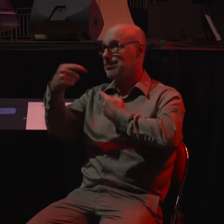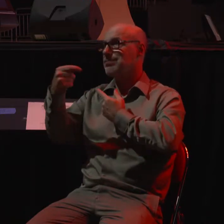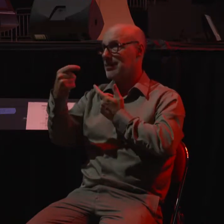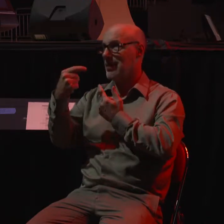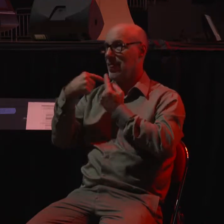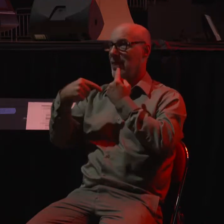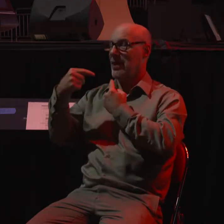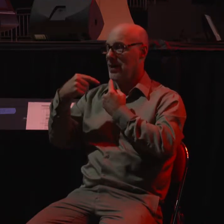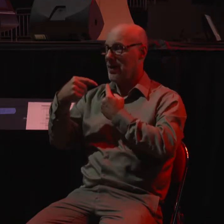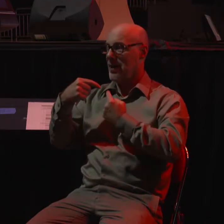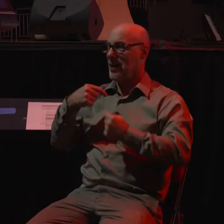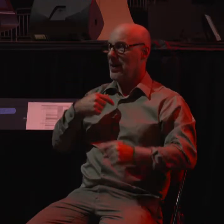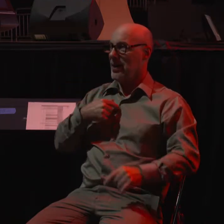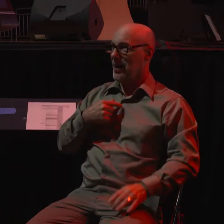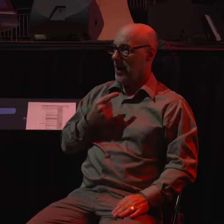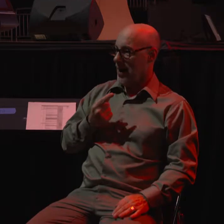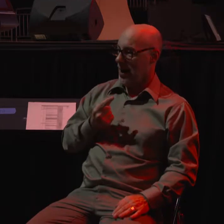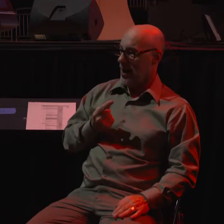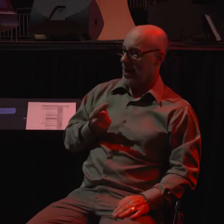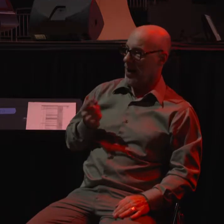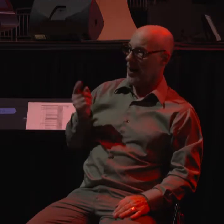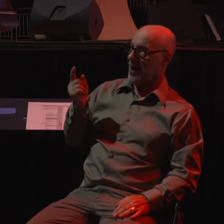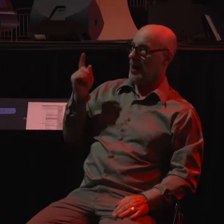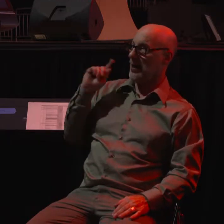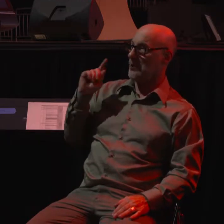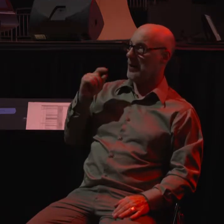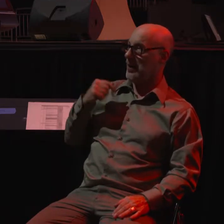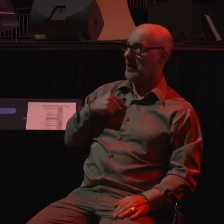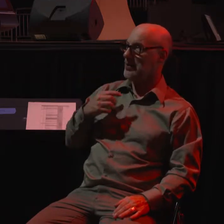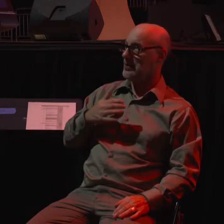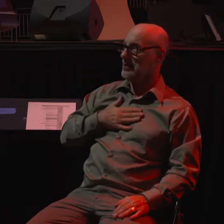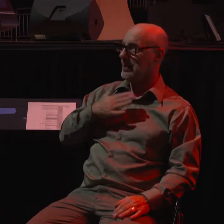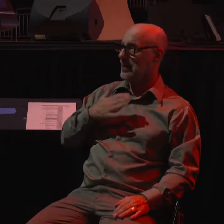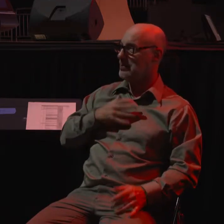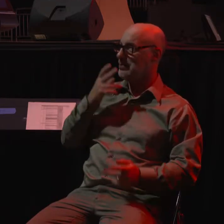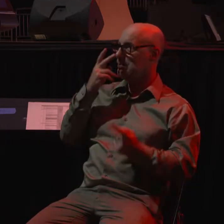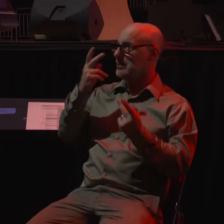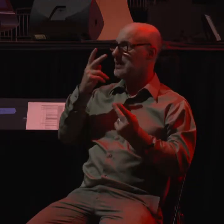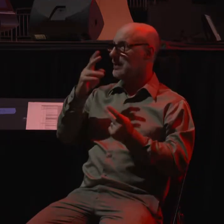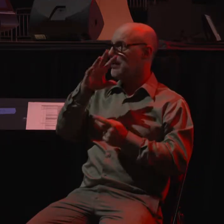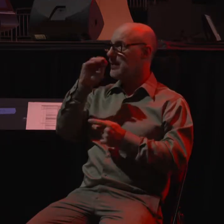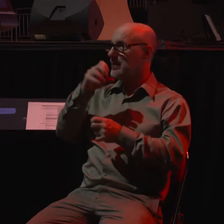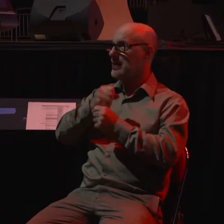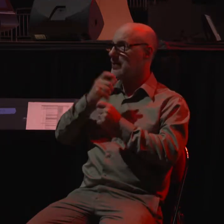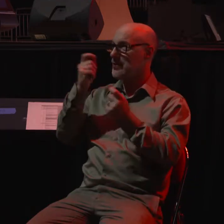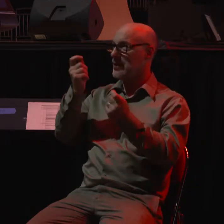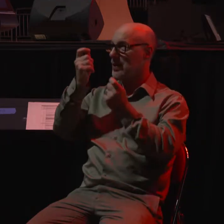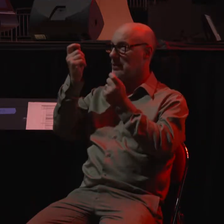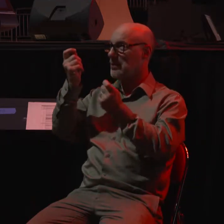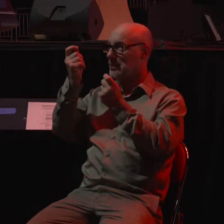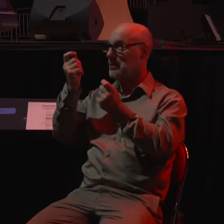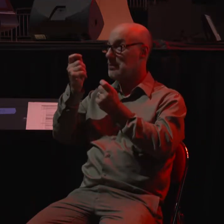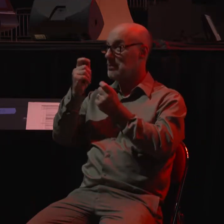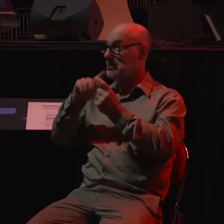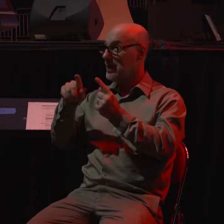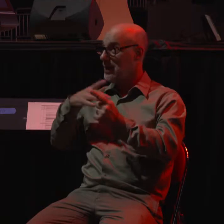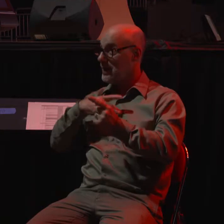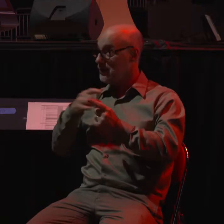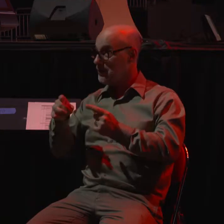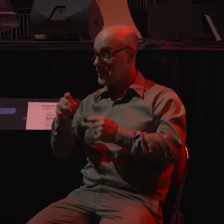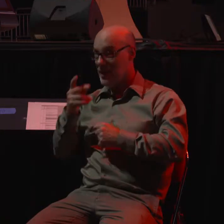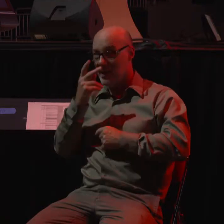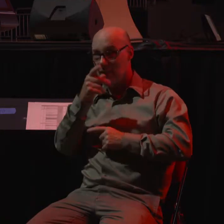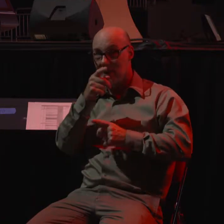I was happy last week for some various celebrations, but, a lot of people that celebrate Dr. King